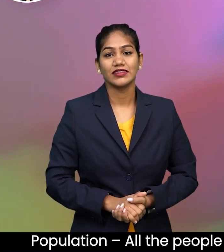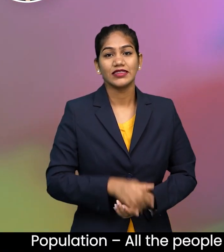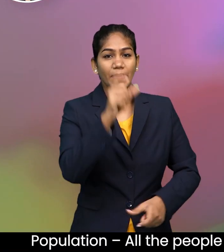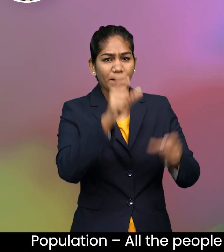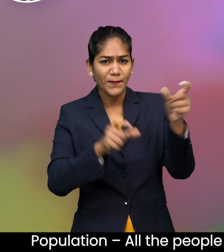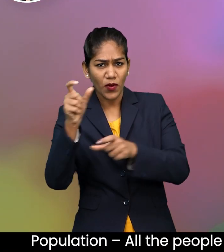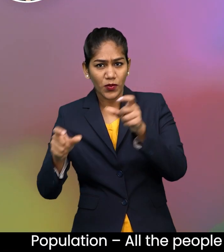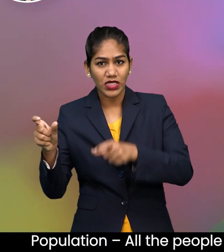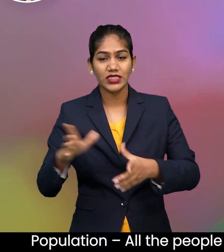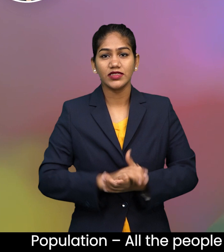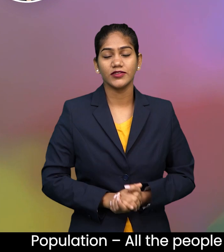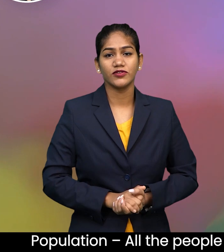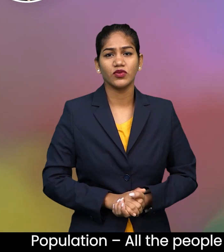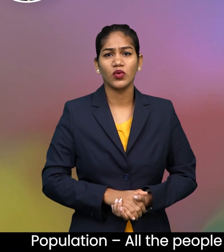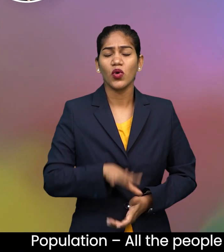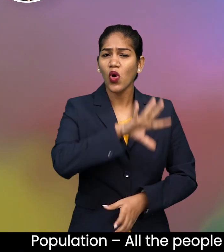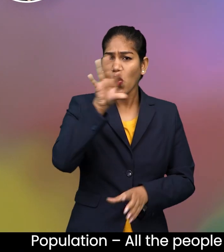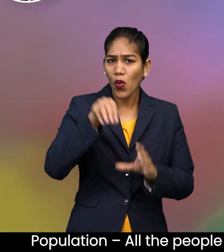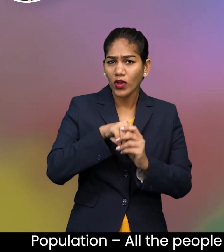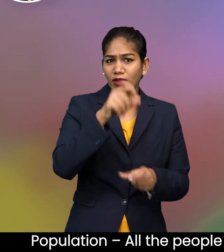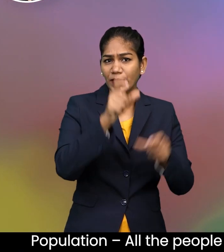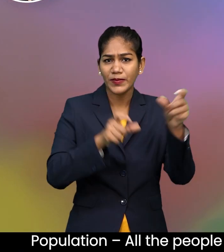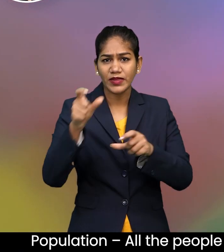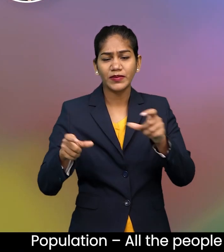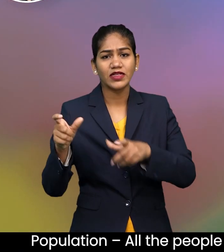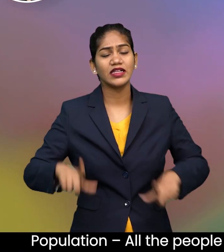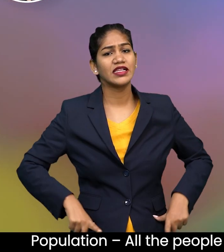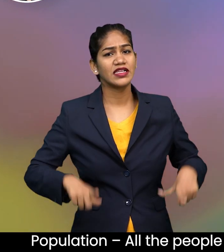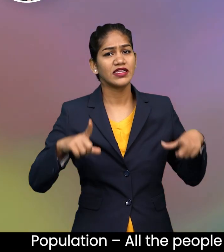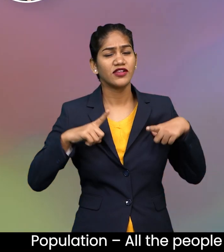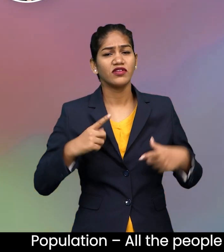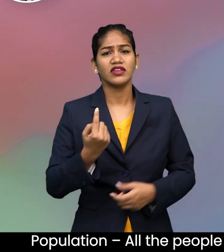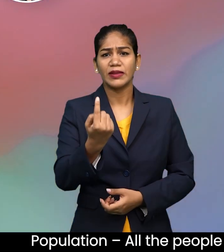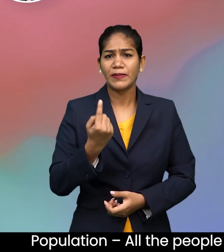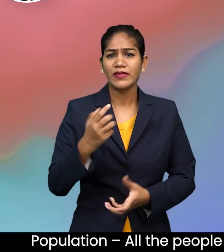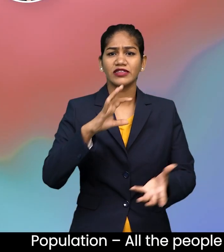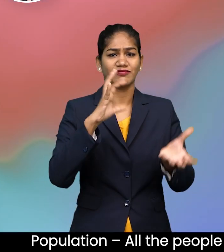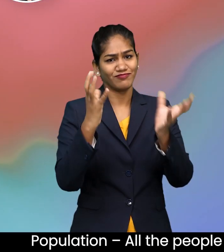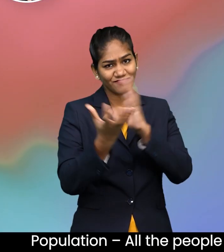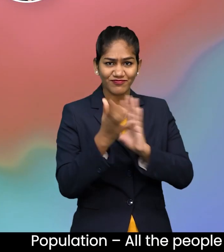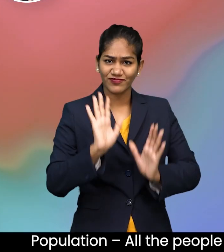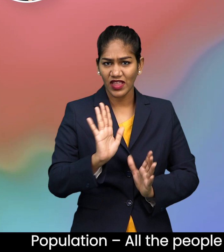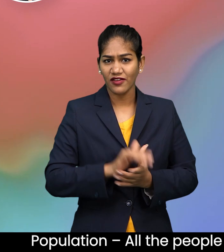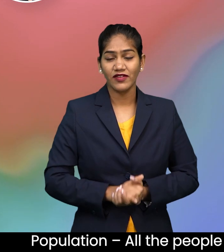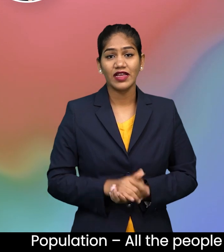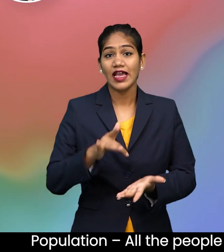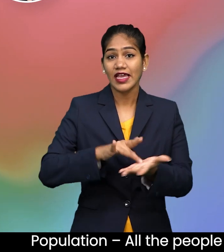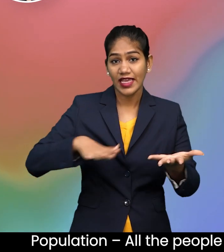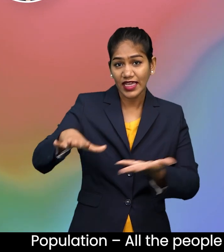population, all the people living in a particular country, area or